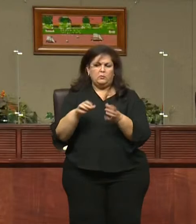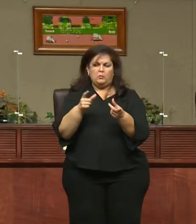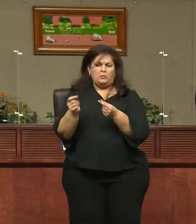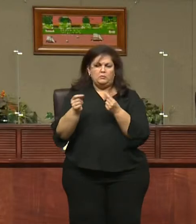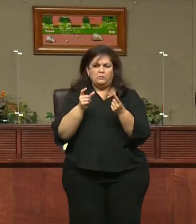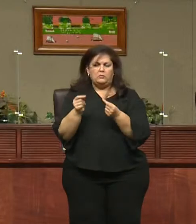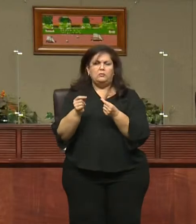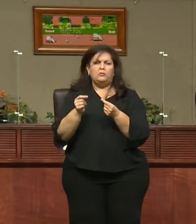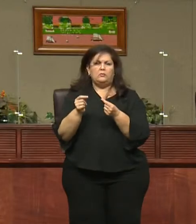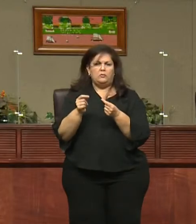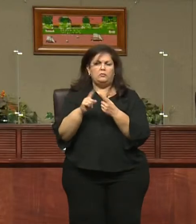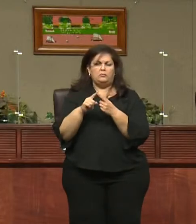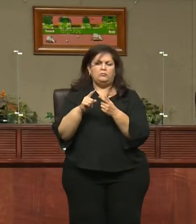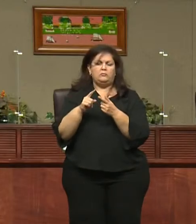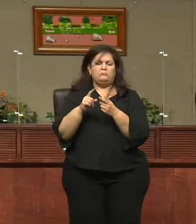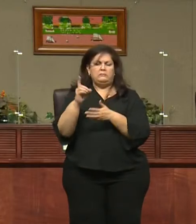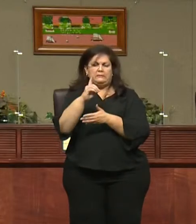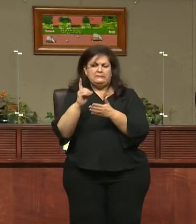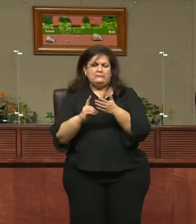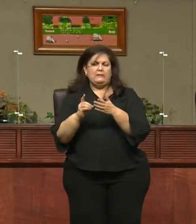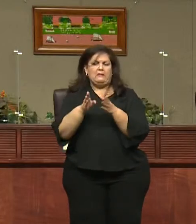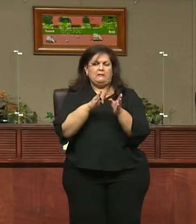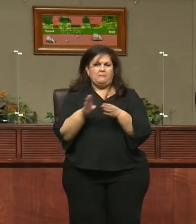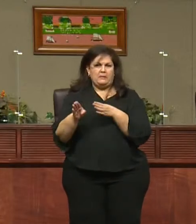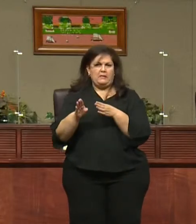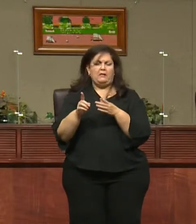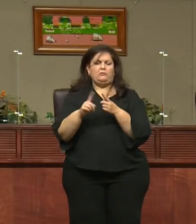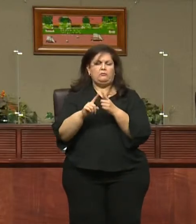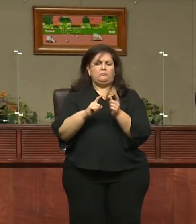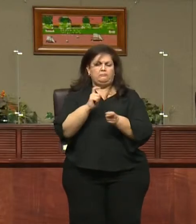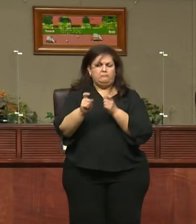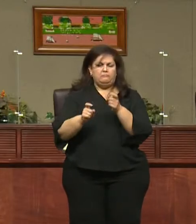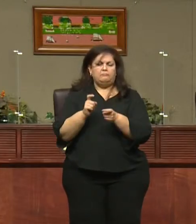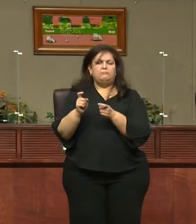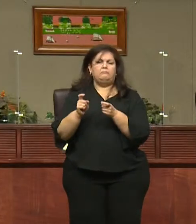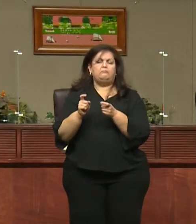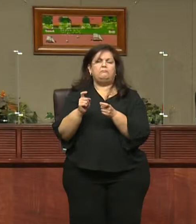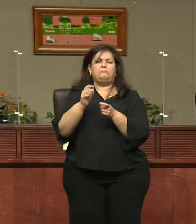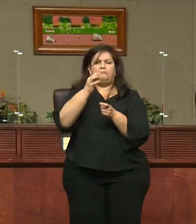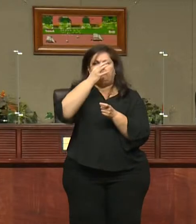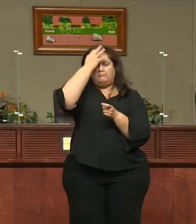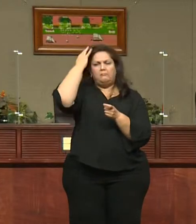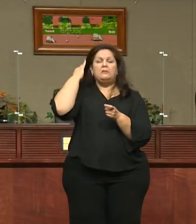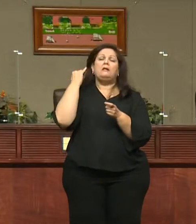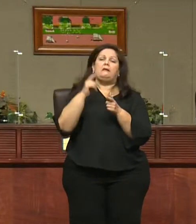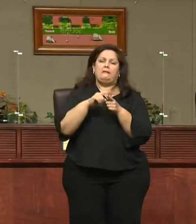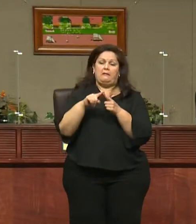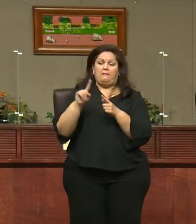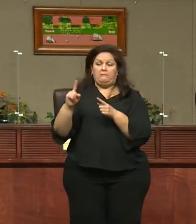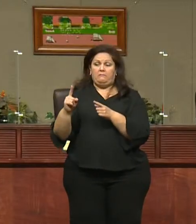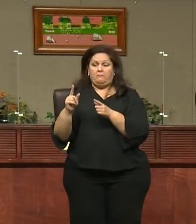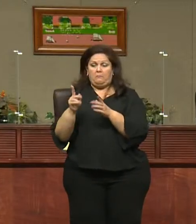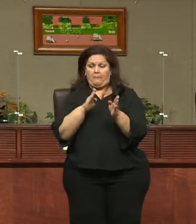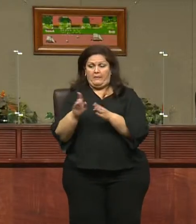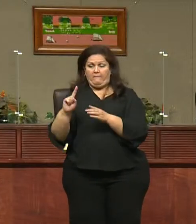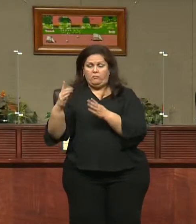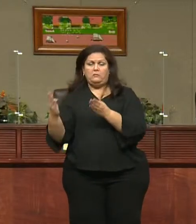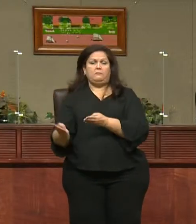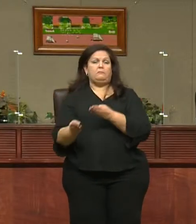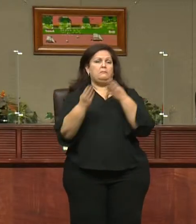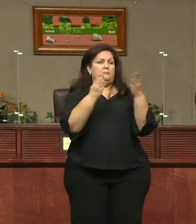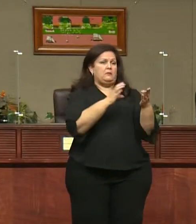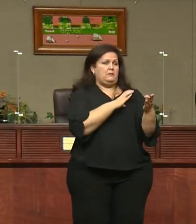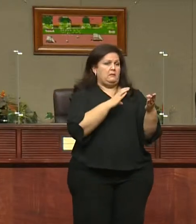to fashion a plan, a spending plan that will ultimately be presented to the Board of County Commission for